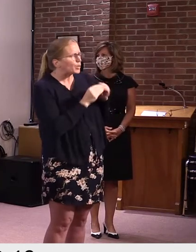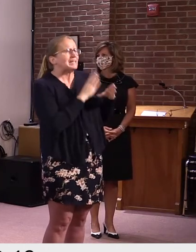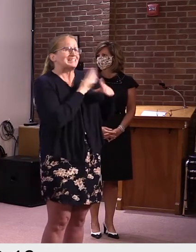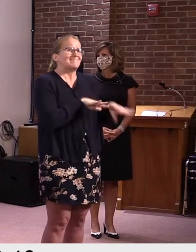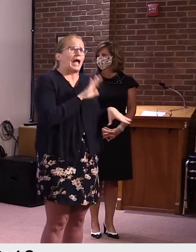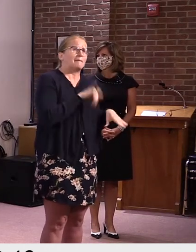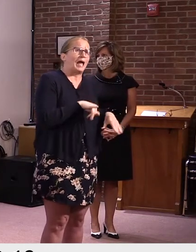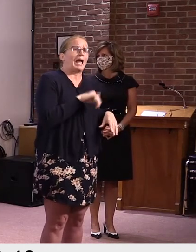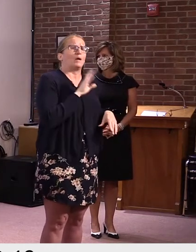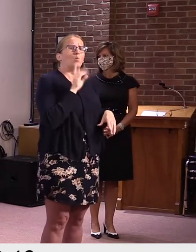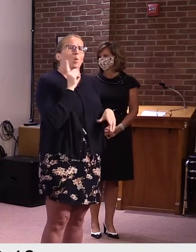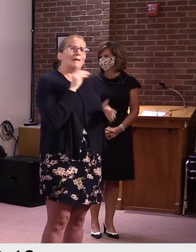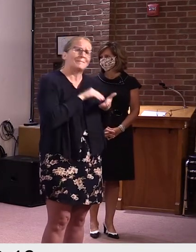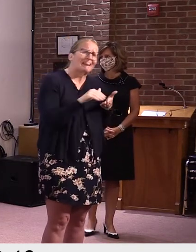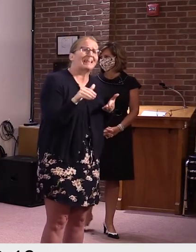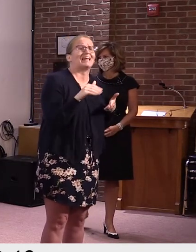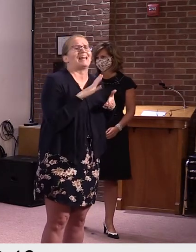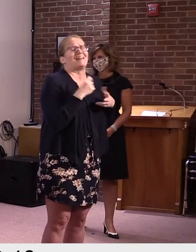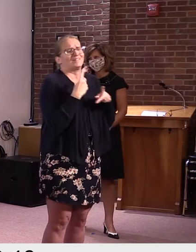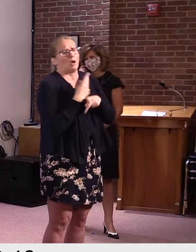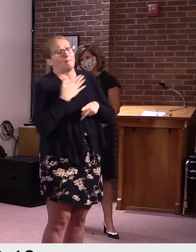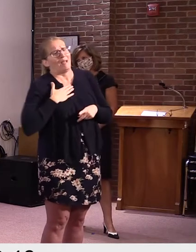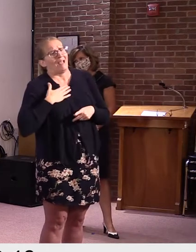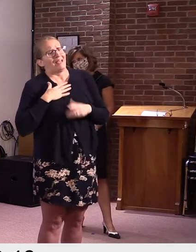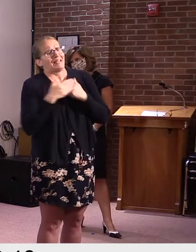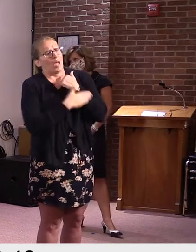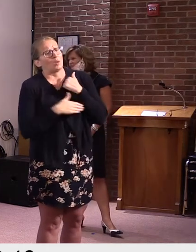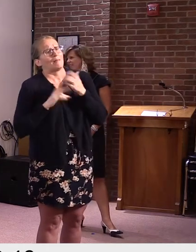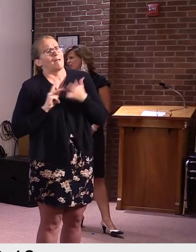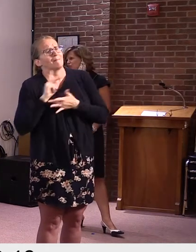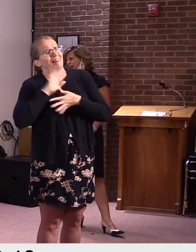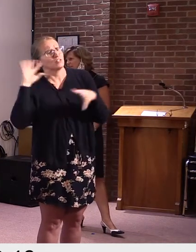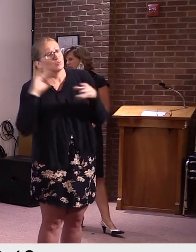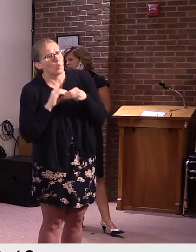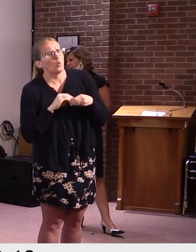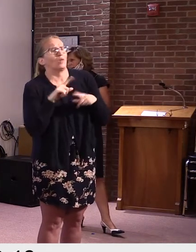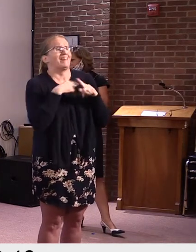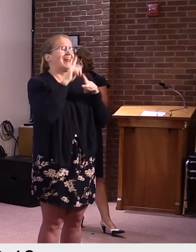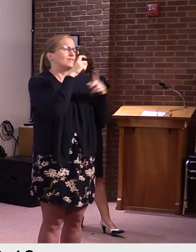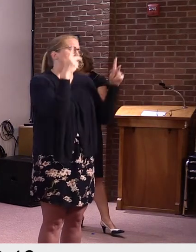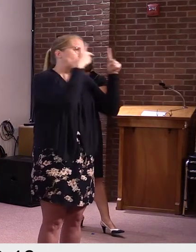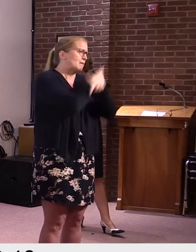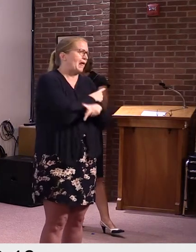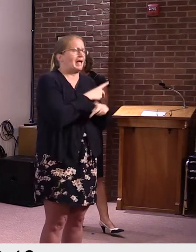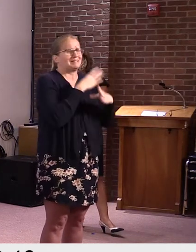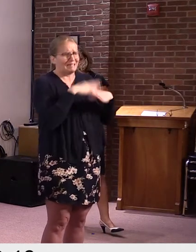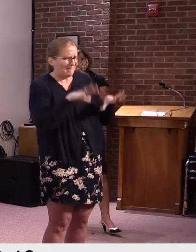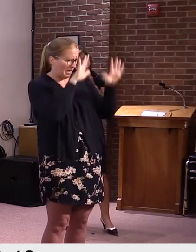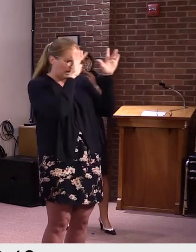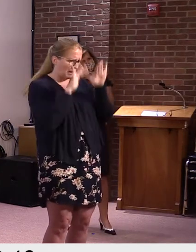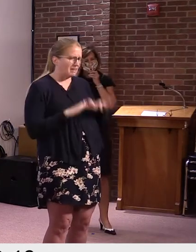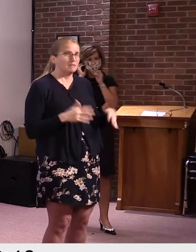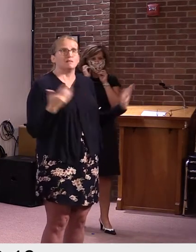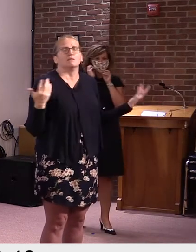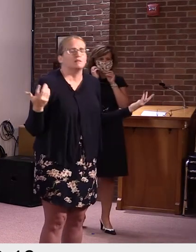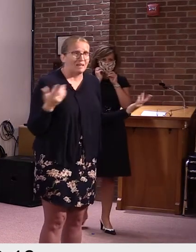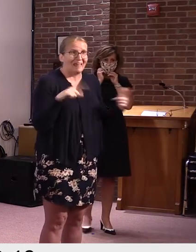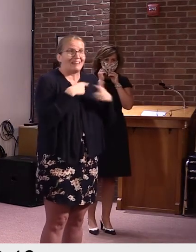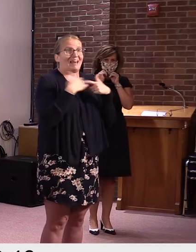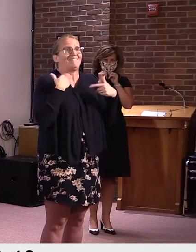is. And here in Franklin County, it's pretty easy to figure out that there are two current